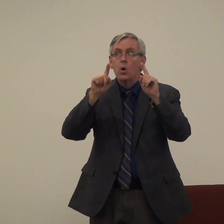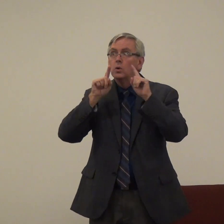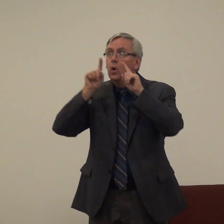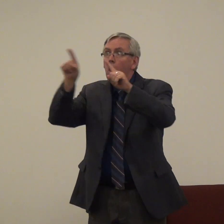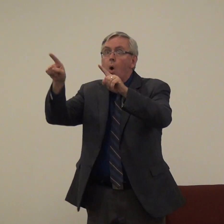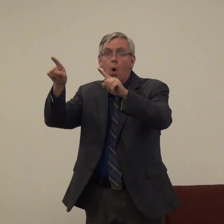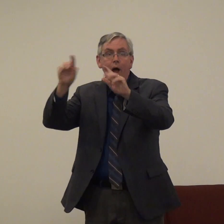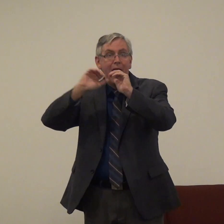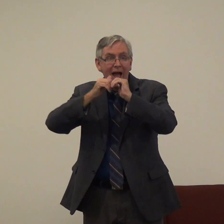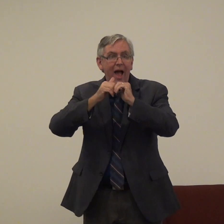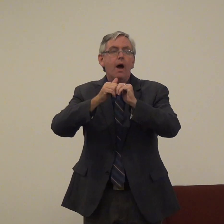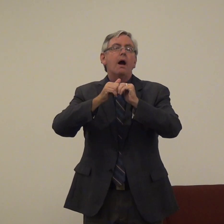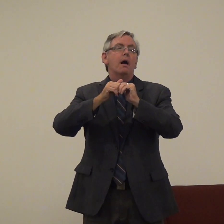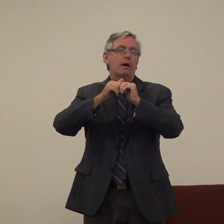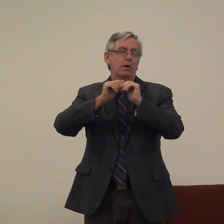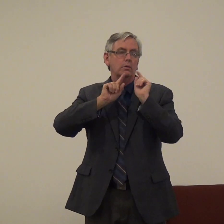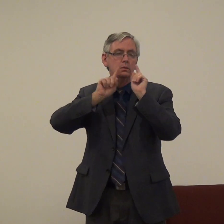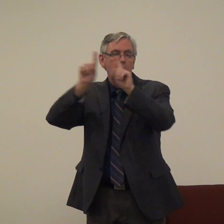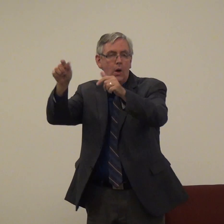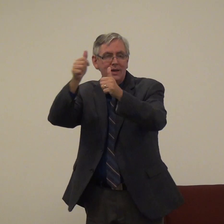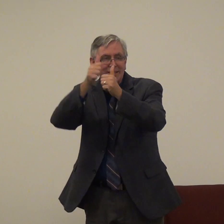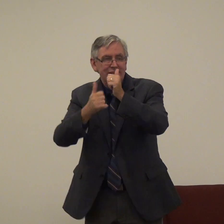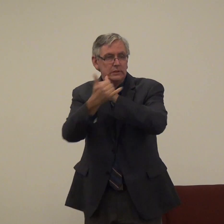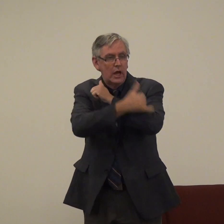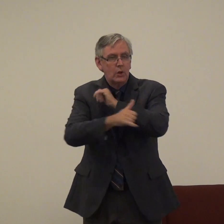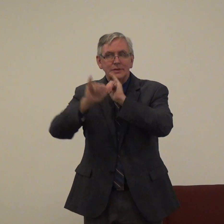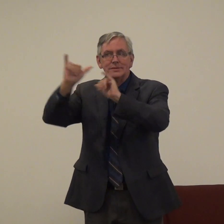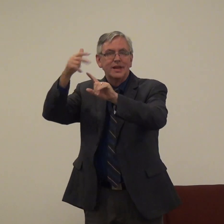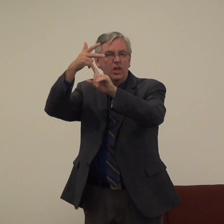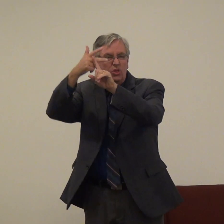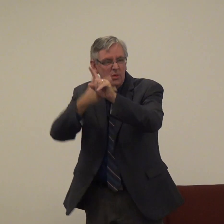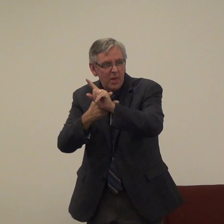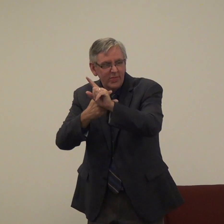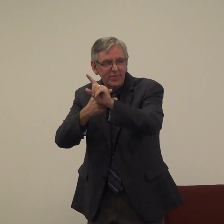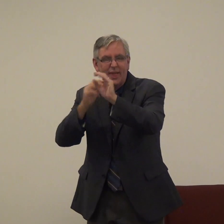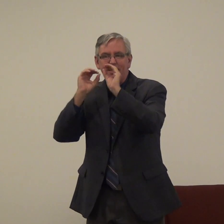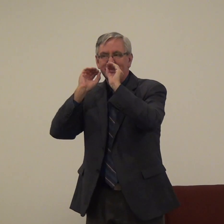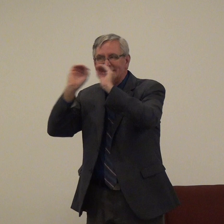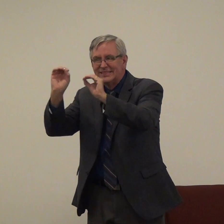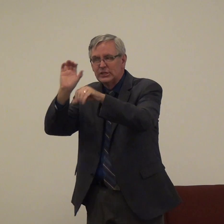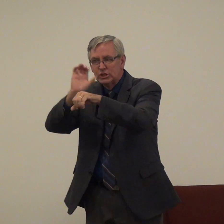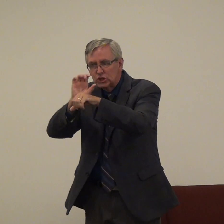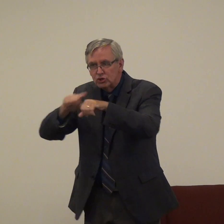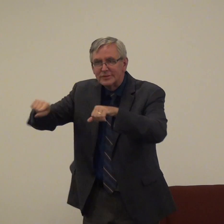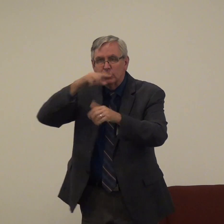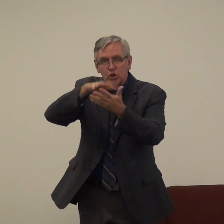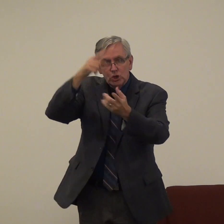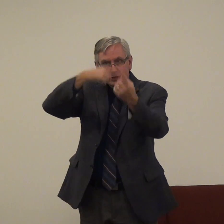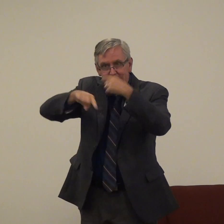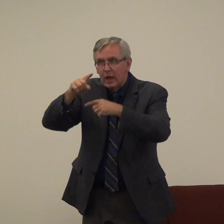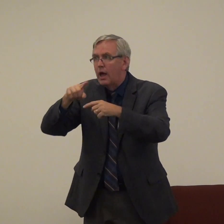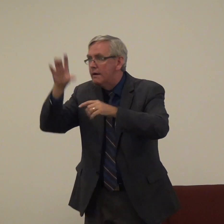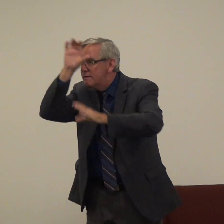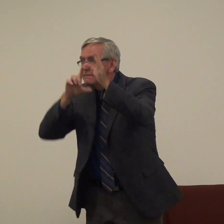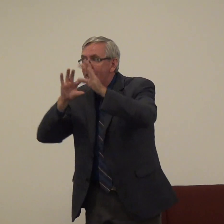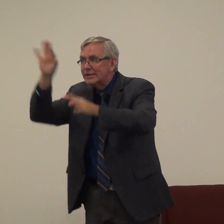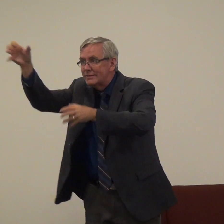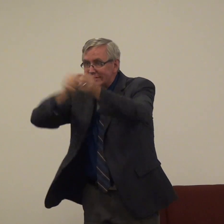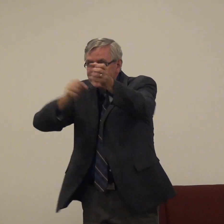our support. What we want to do is go to a country and stay about 3 months, teach the people in the church sign